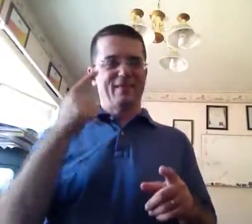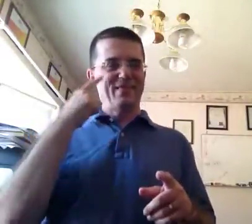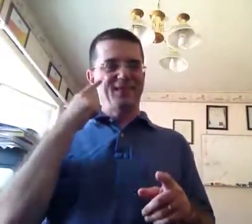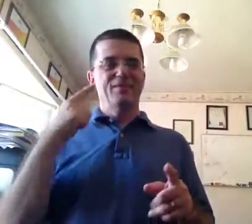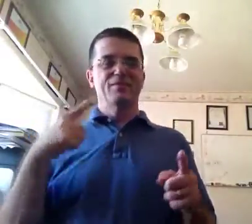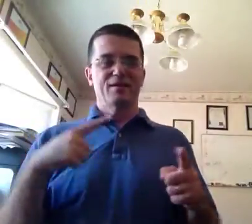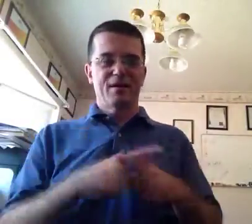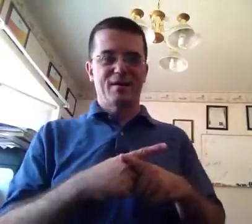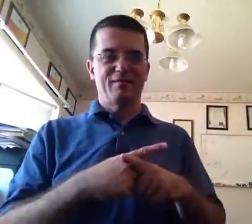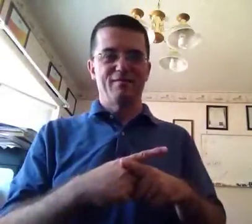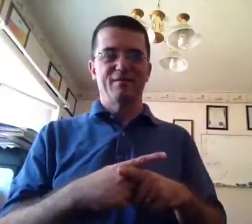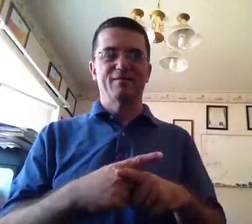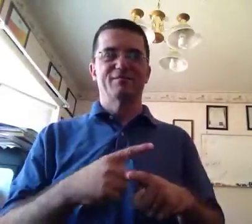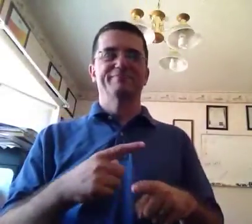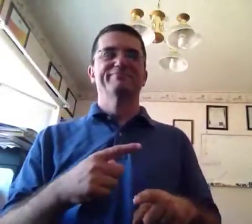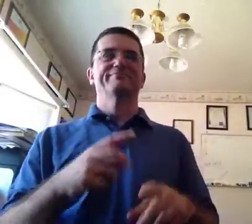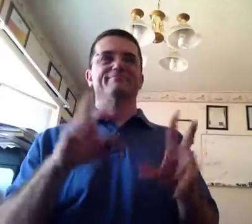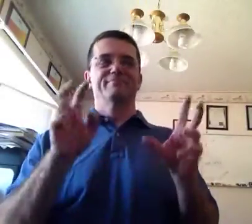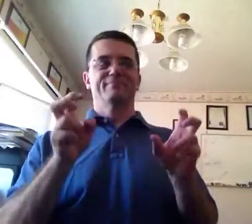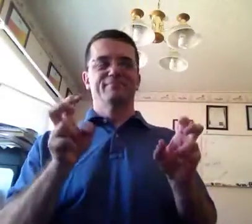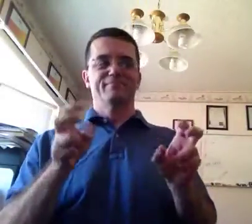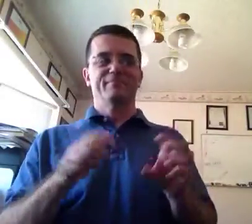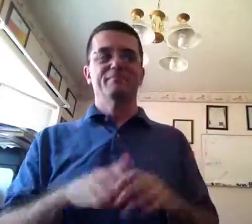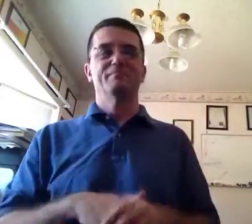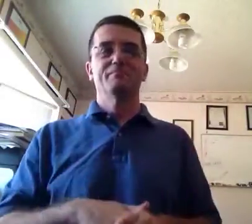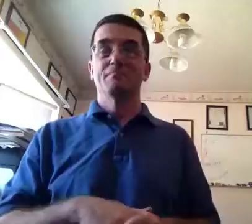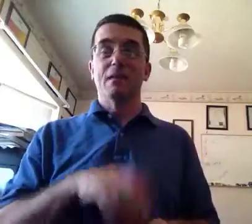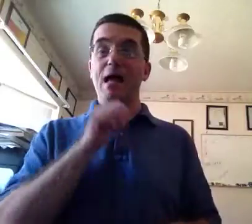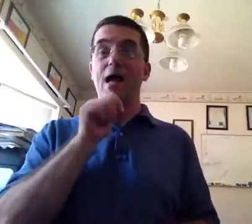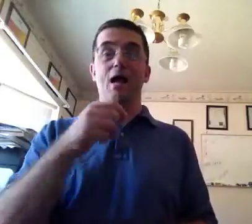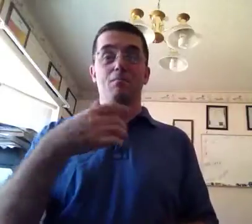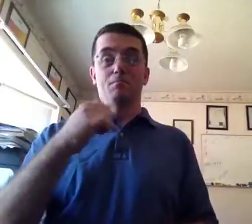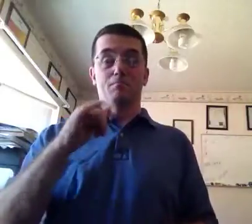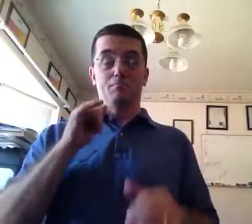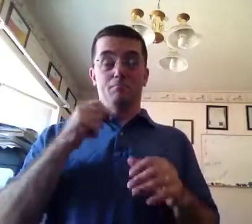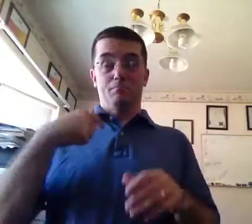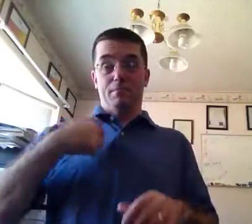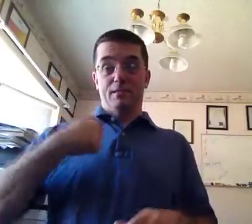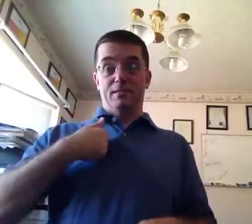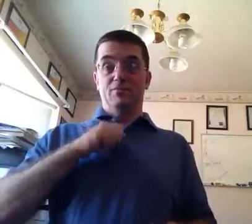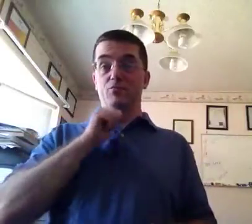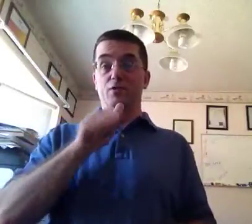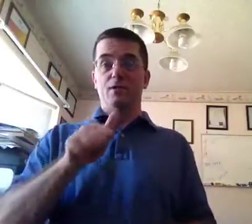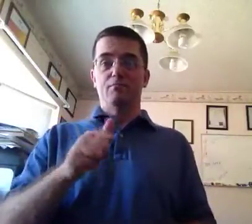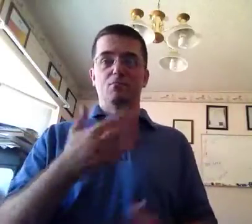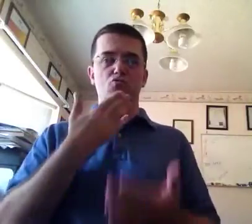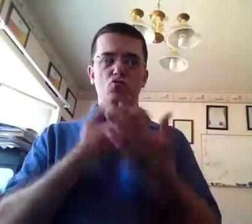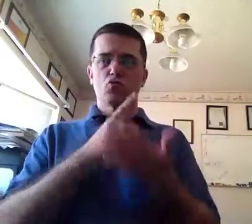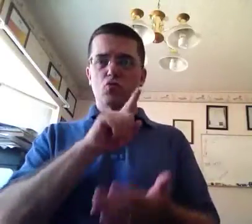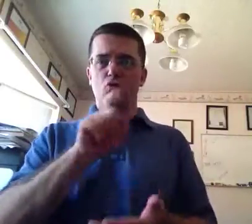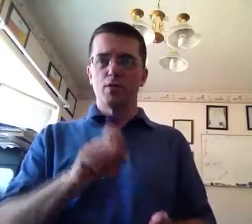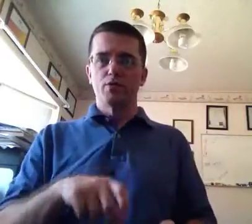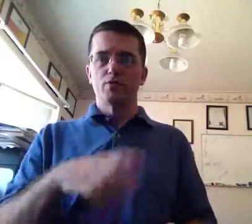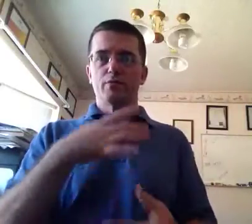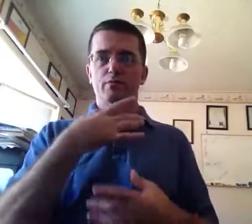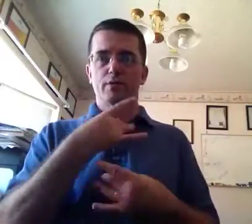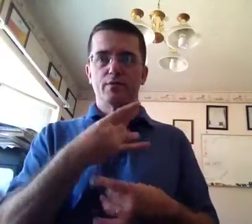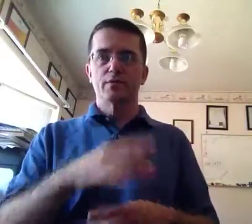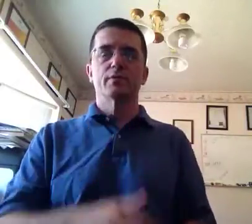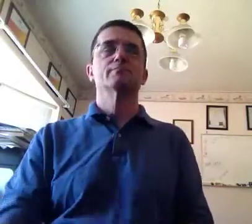And so I wouldn't do it. I would do what we outlined instead. Good question. Interesting. Open